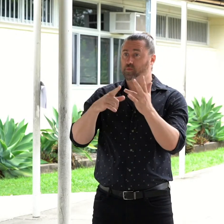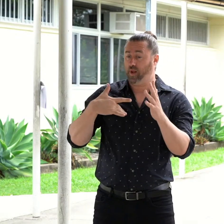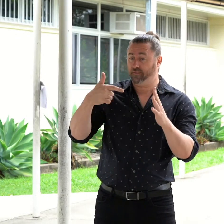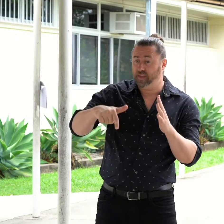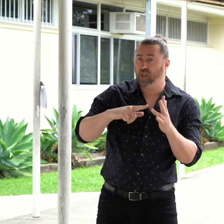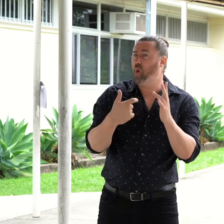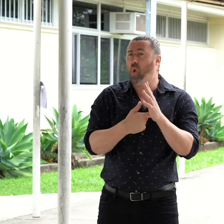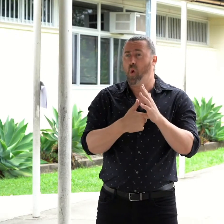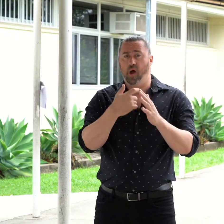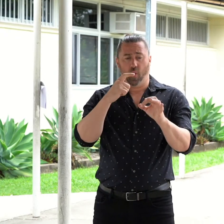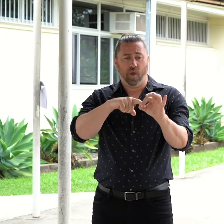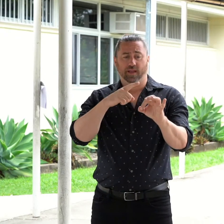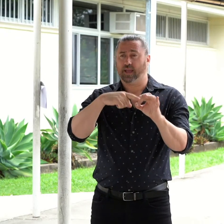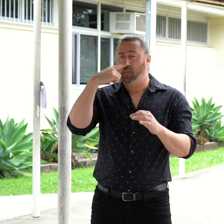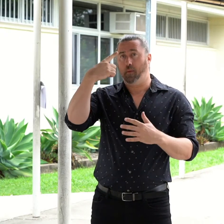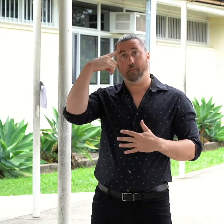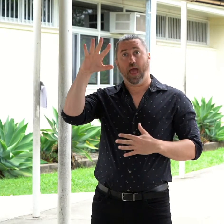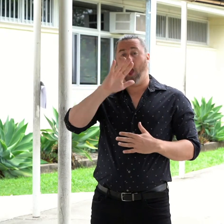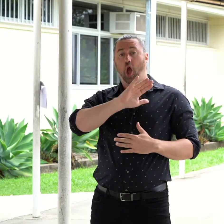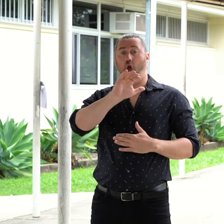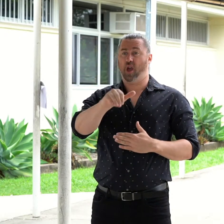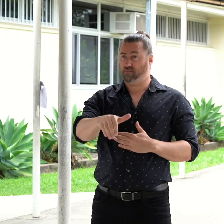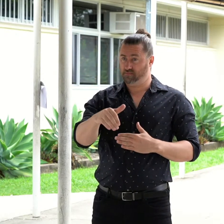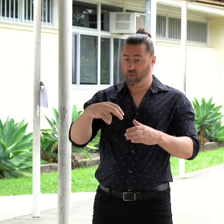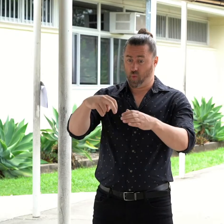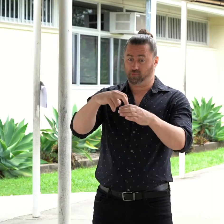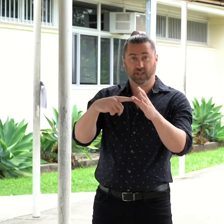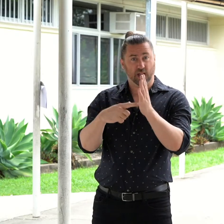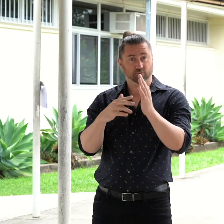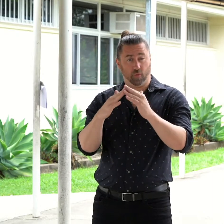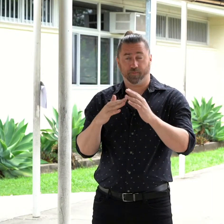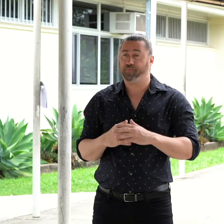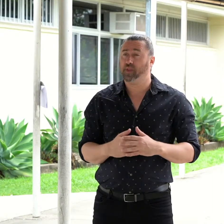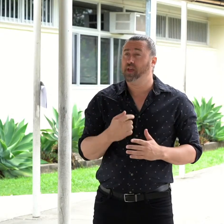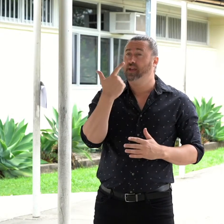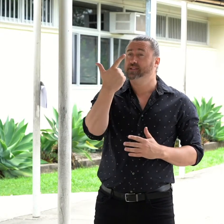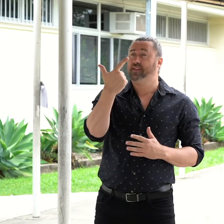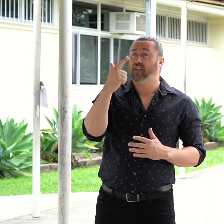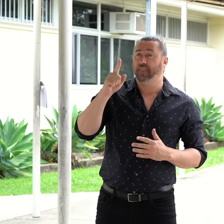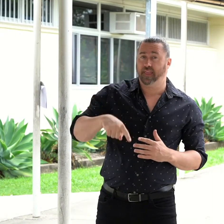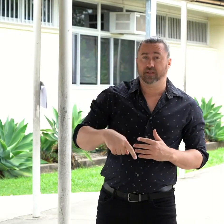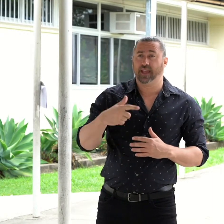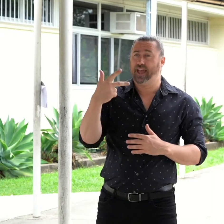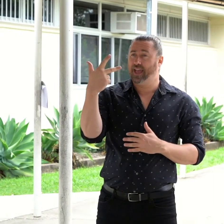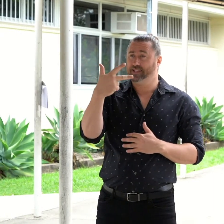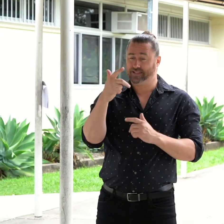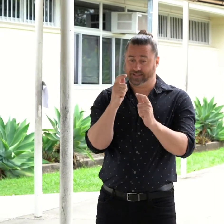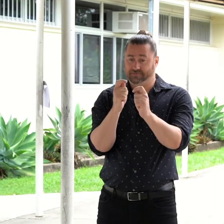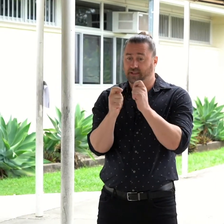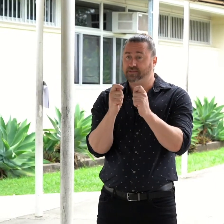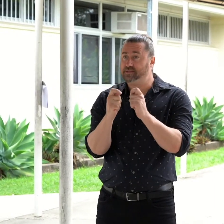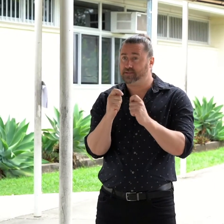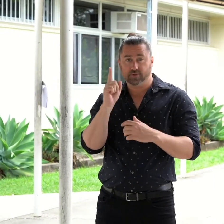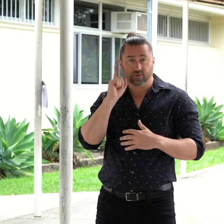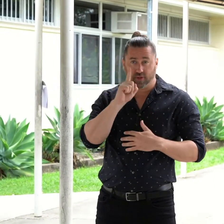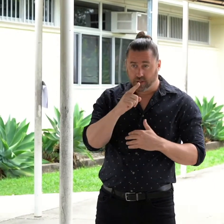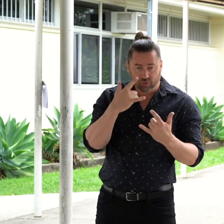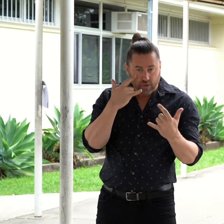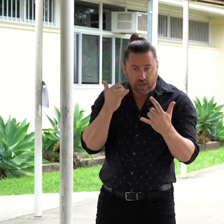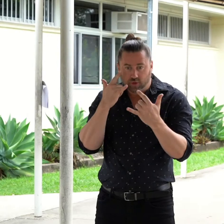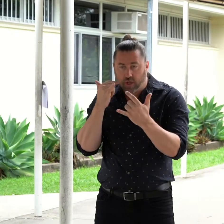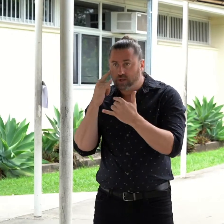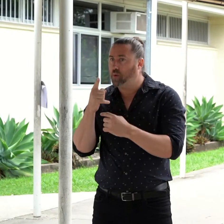to relocate to call Queensland home. Now, we did 7,018 tests in the last 24 hours, which is great to see people